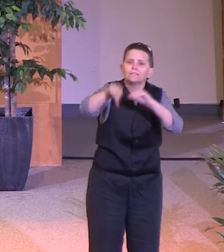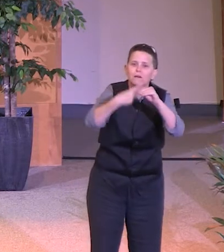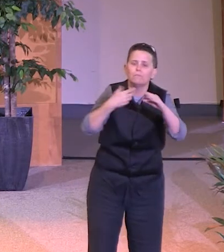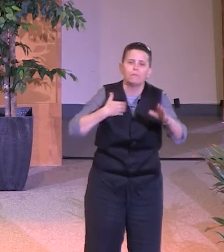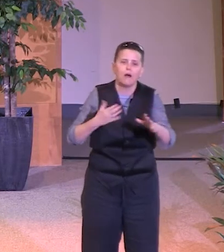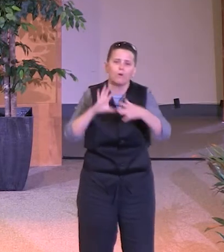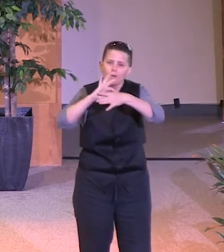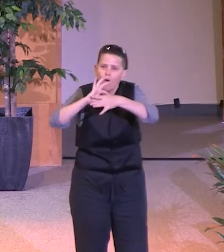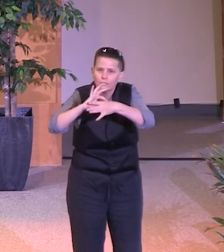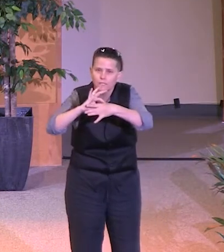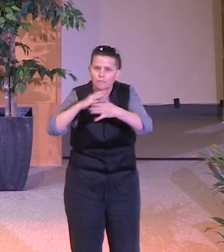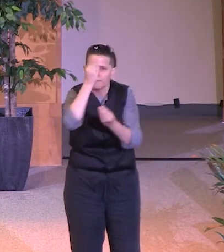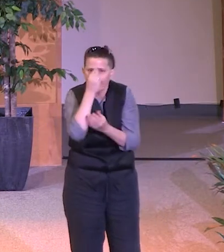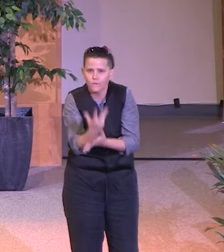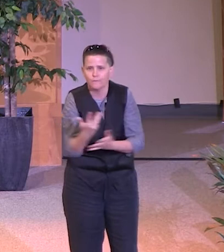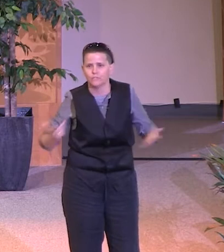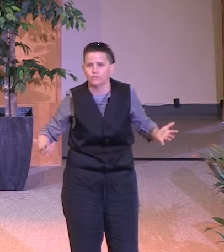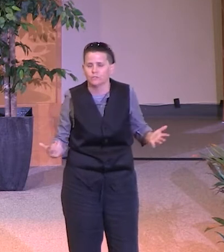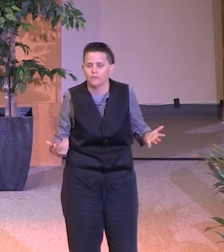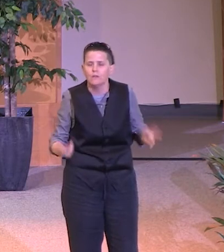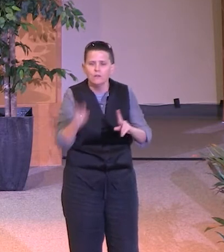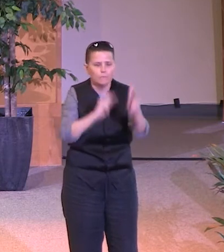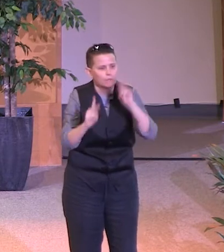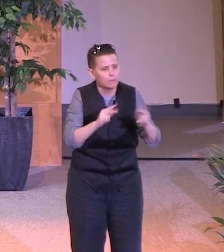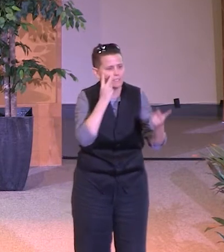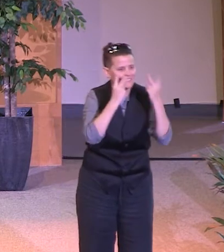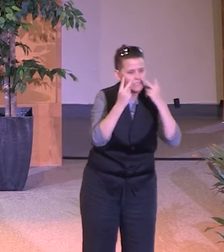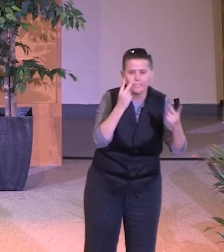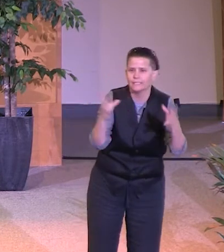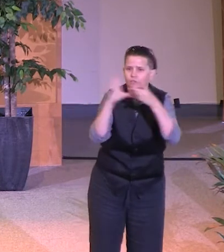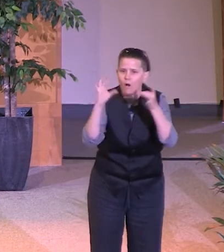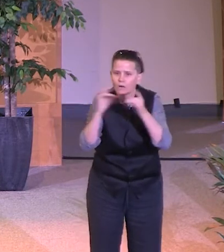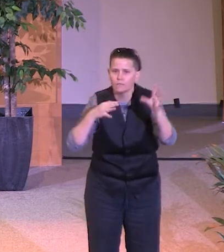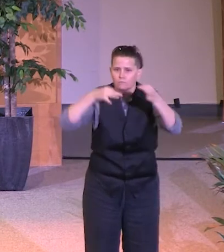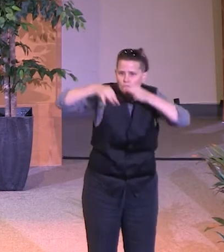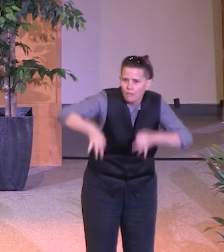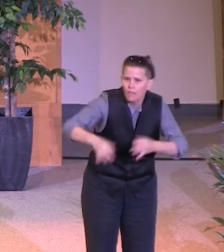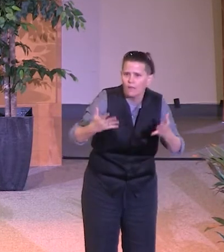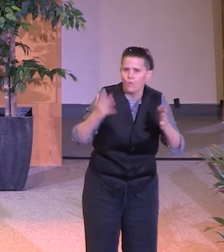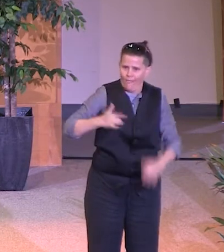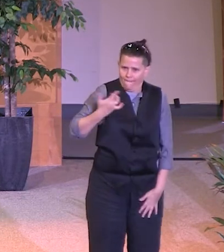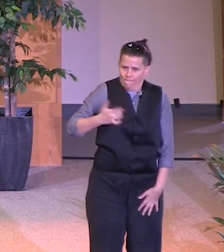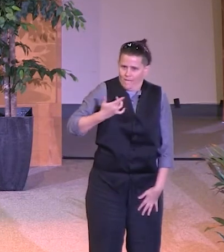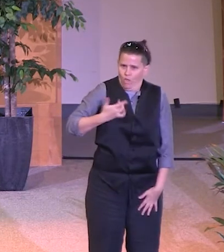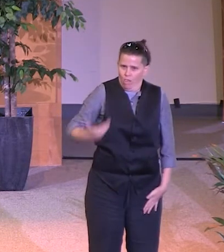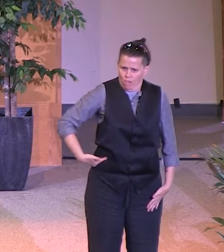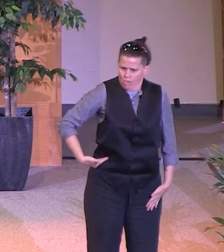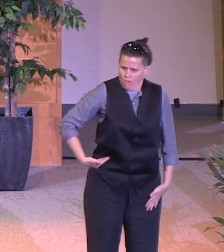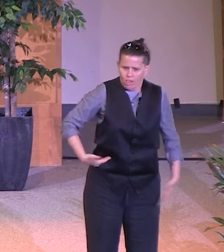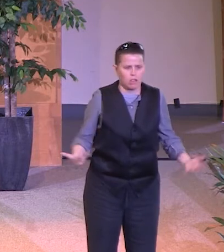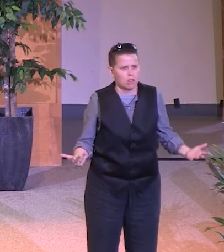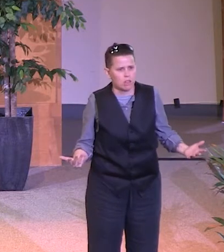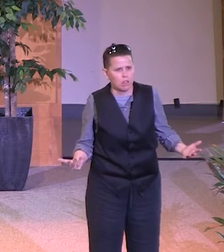content. It's about what people are seeing and talking about right now, what they're feeling, what's driving us. Let's get